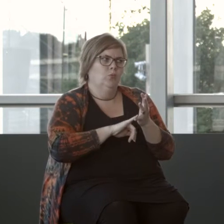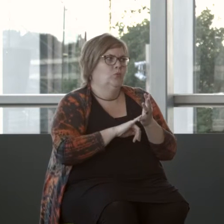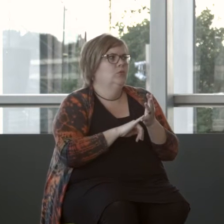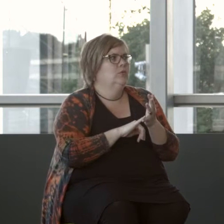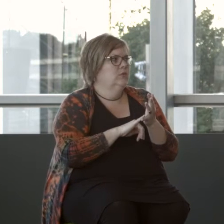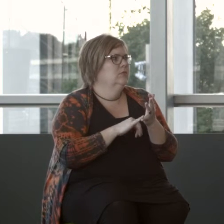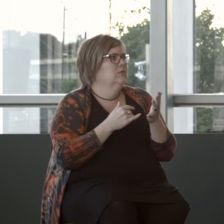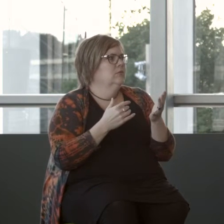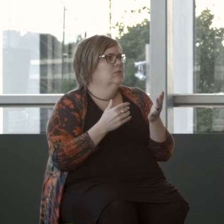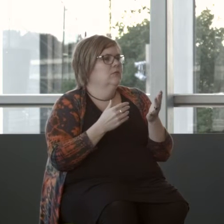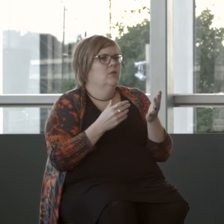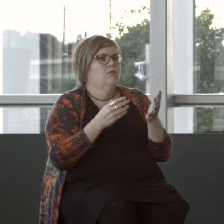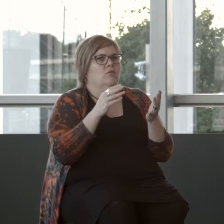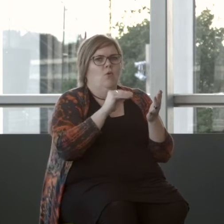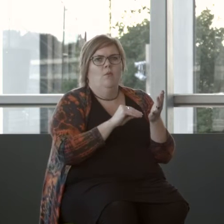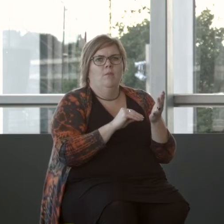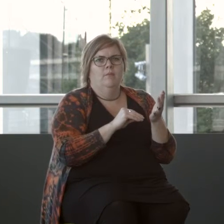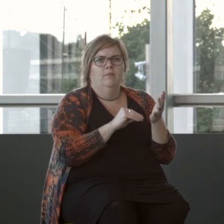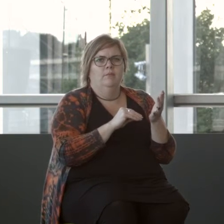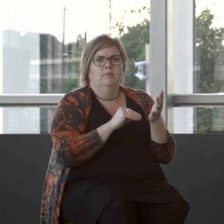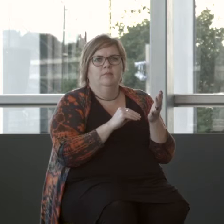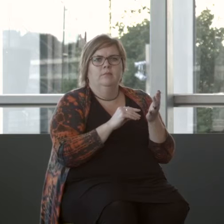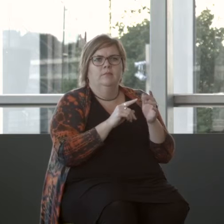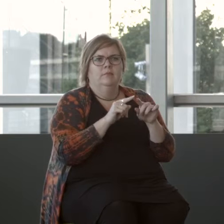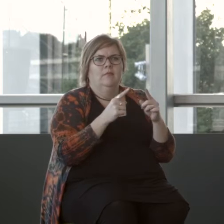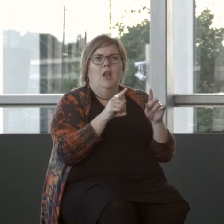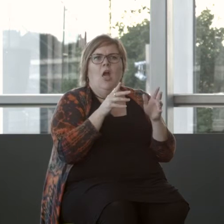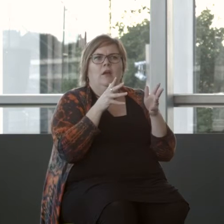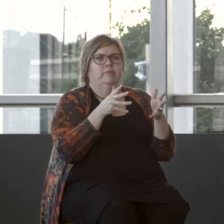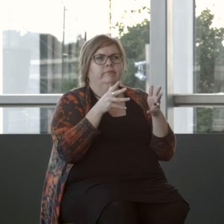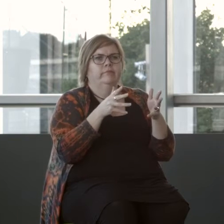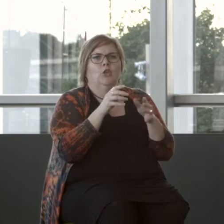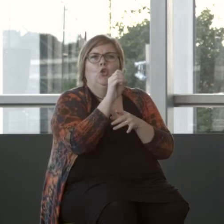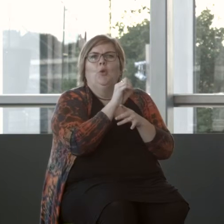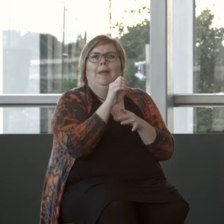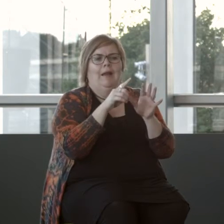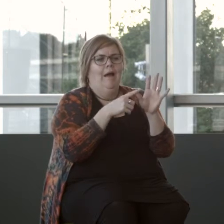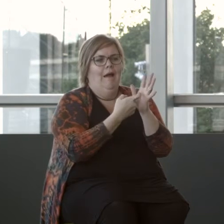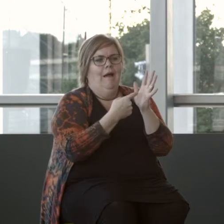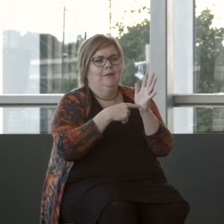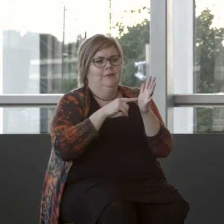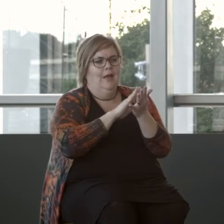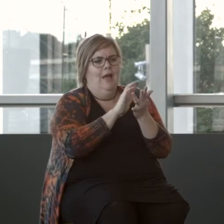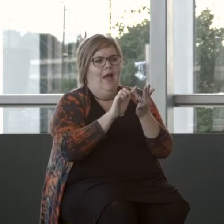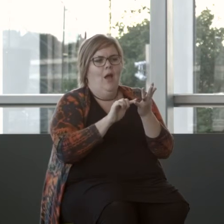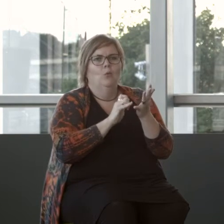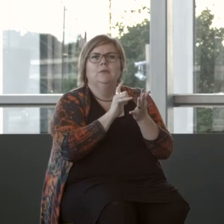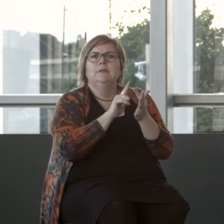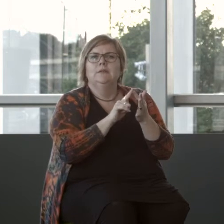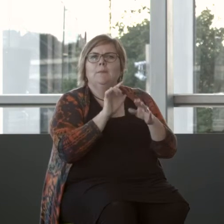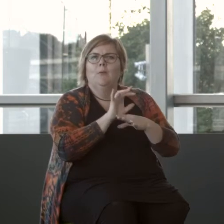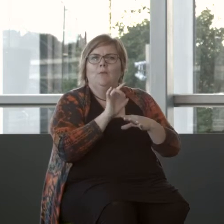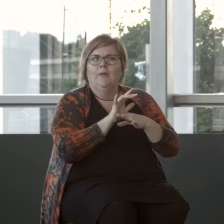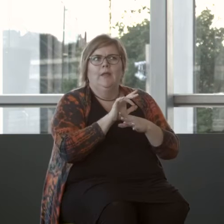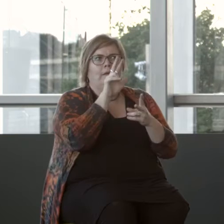from B-movie, art house European movies, and that's what that. So